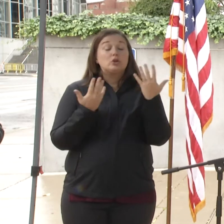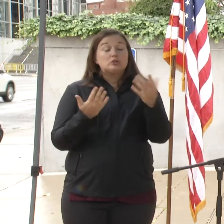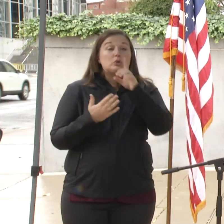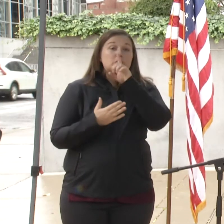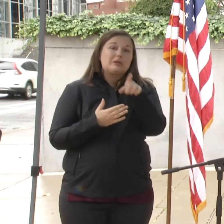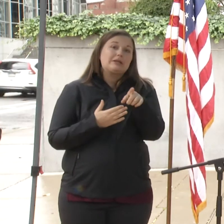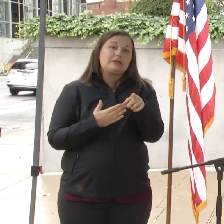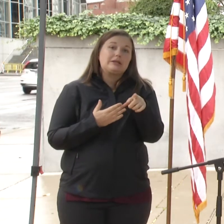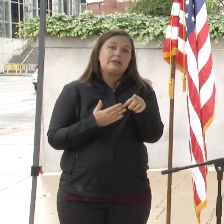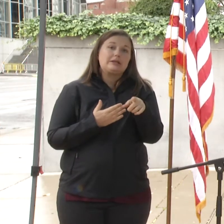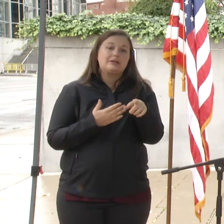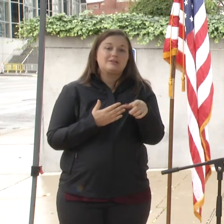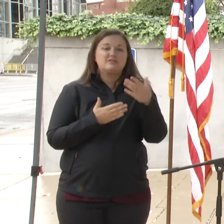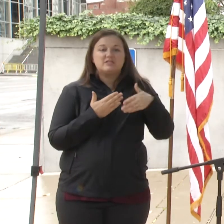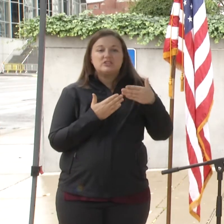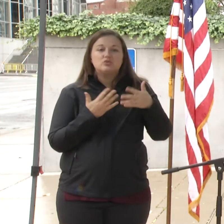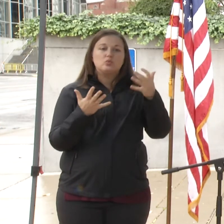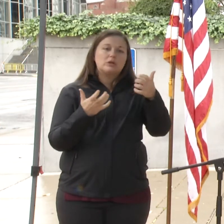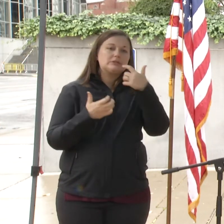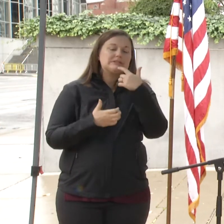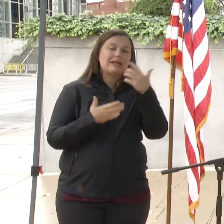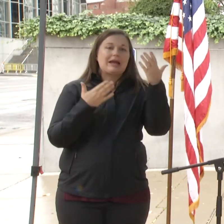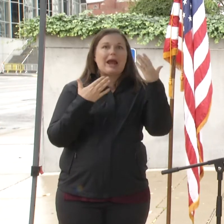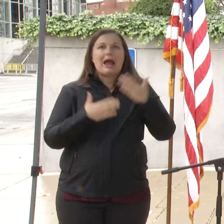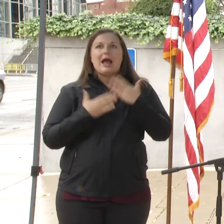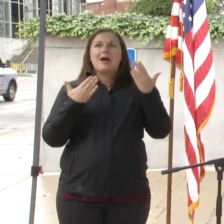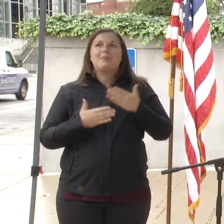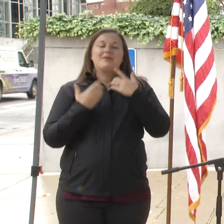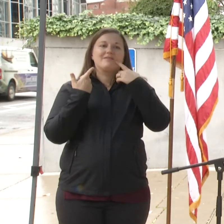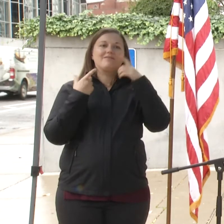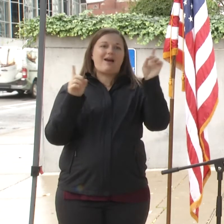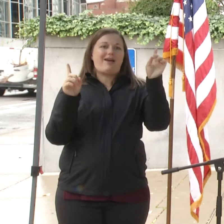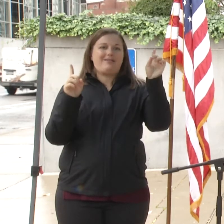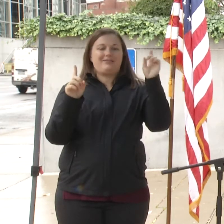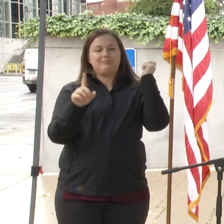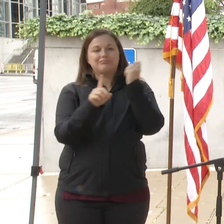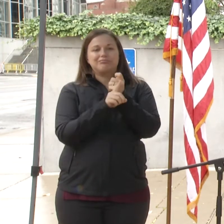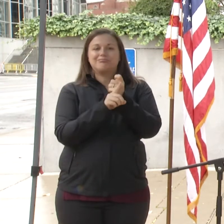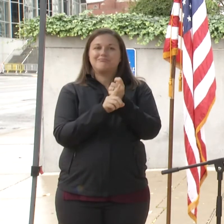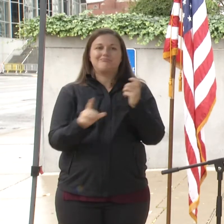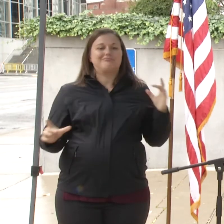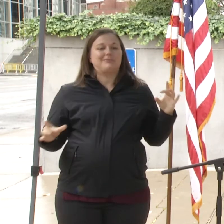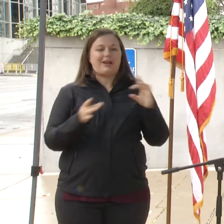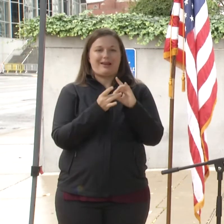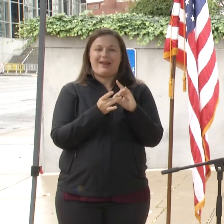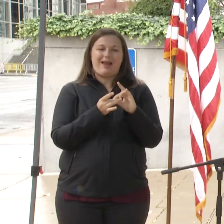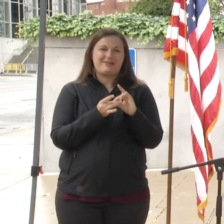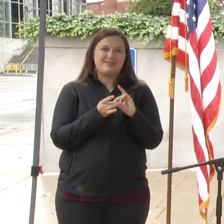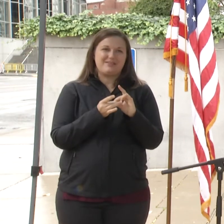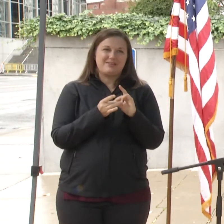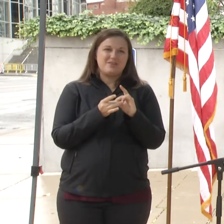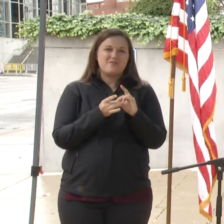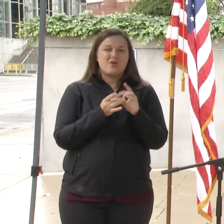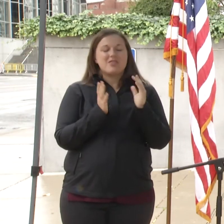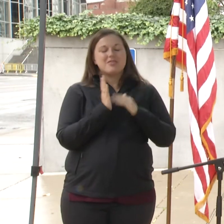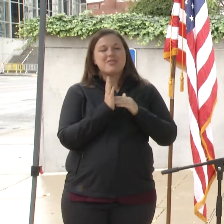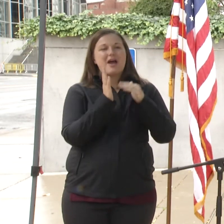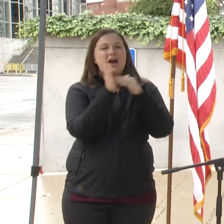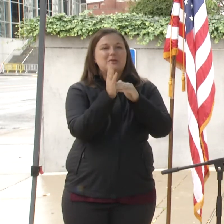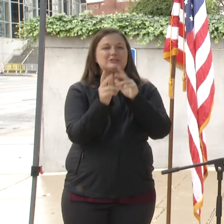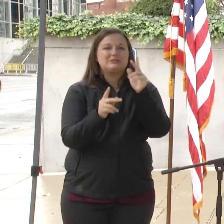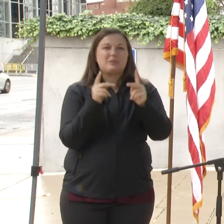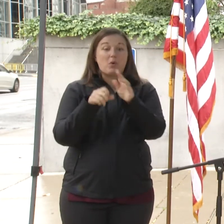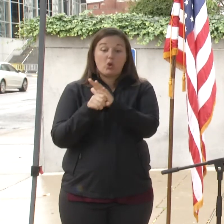really happy that this finally happened, that we now have a direct connection for the thousands and thousands of people,